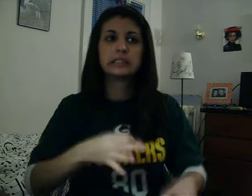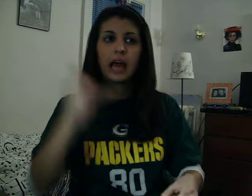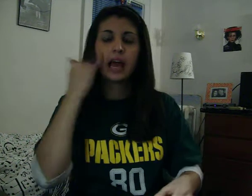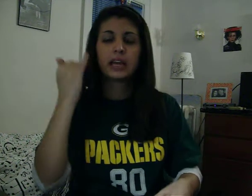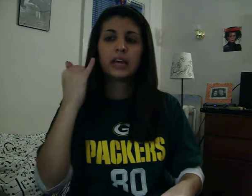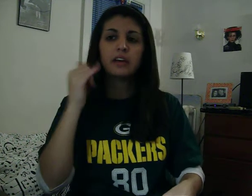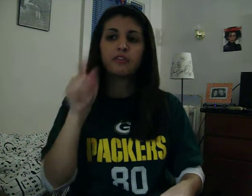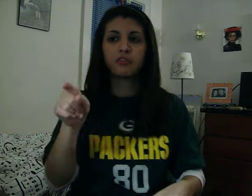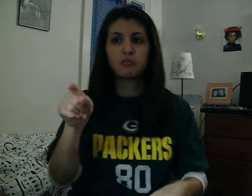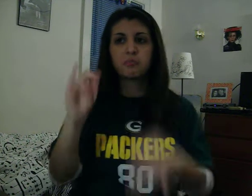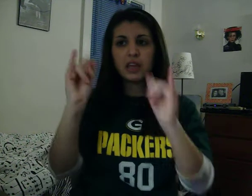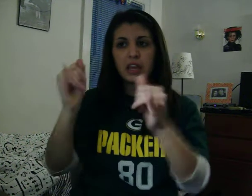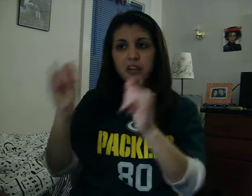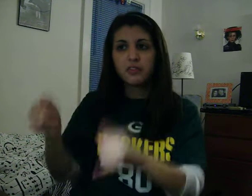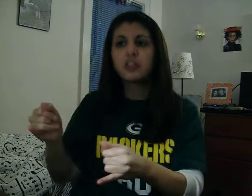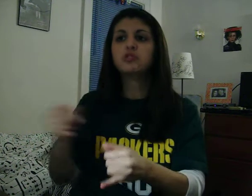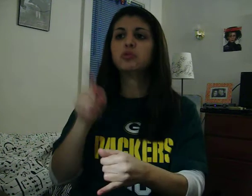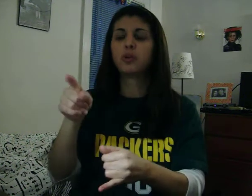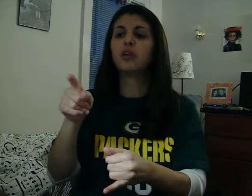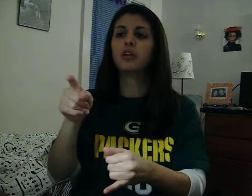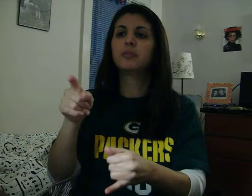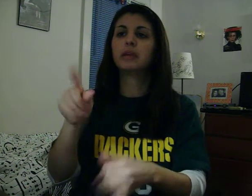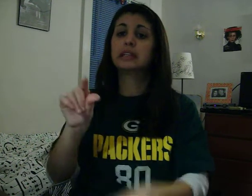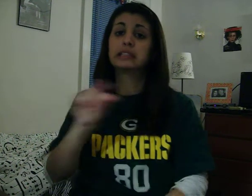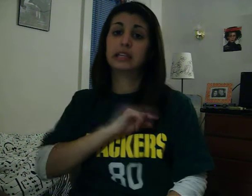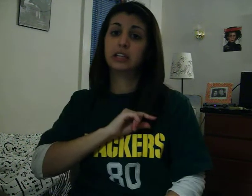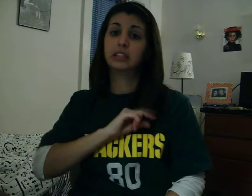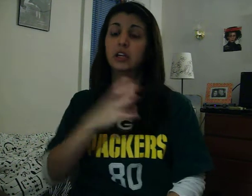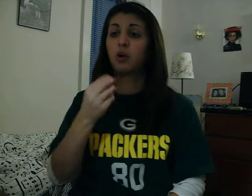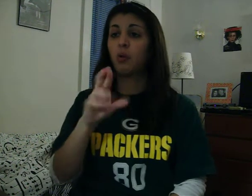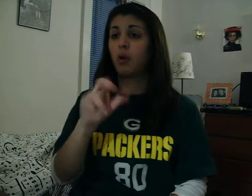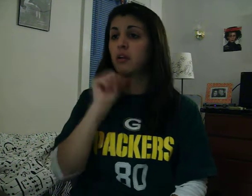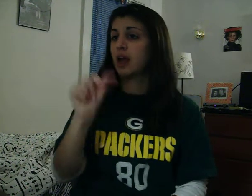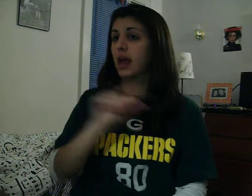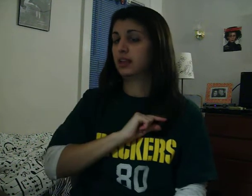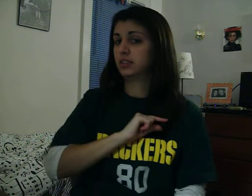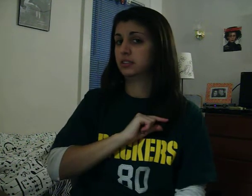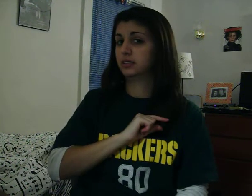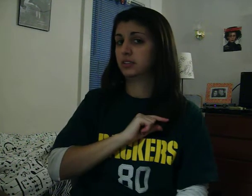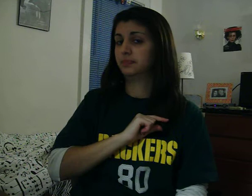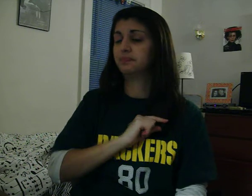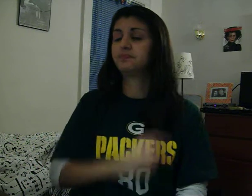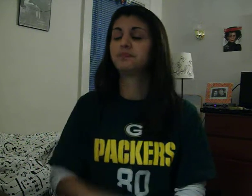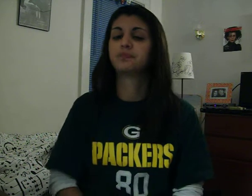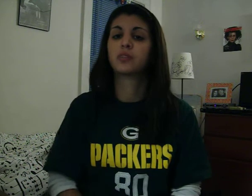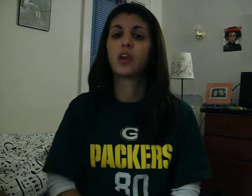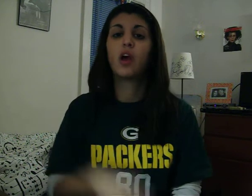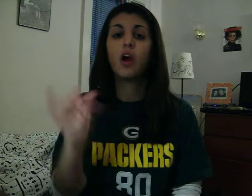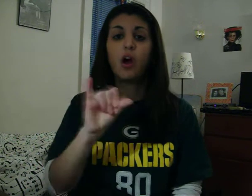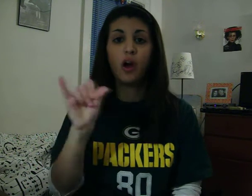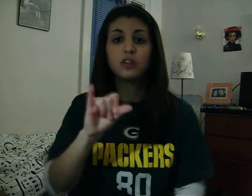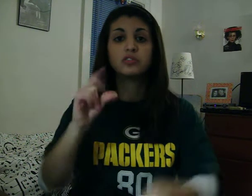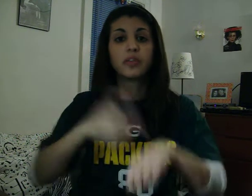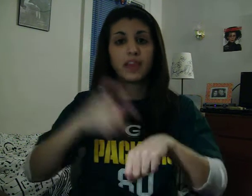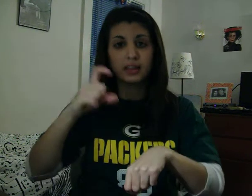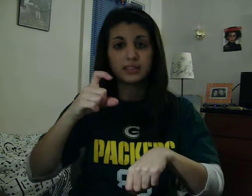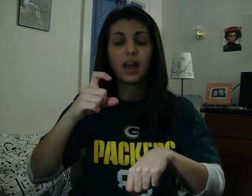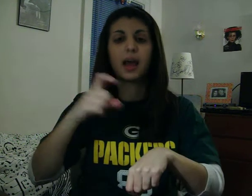individual has committed an offense. It's over that point that if there's no probable cause